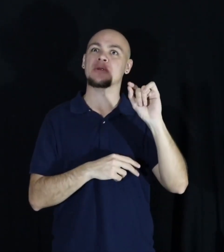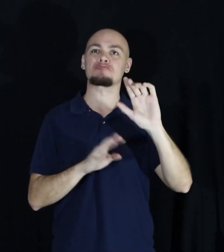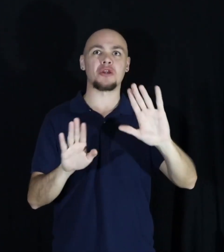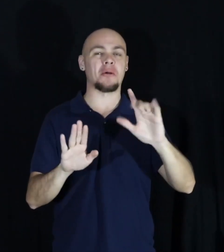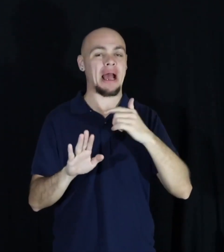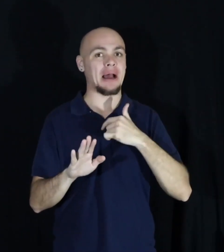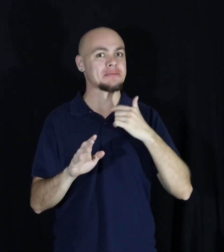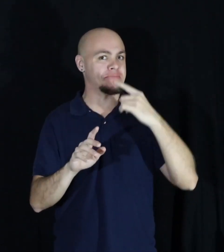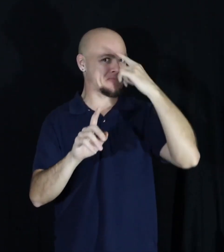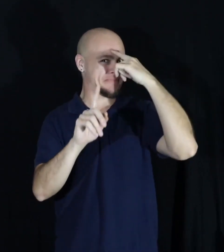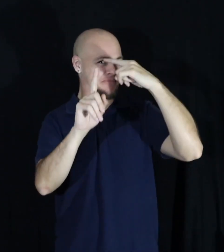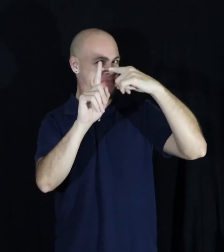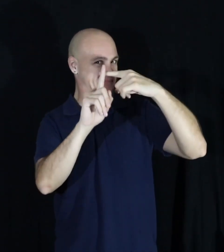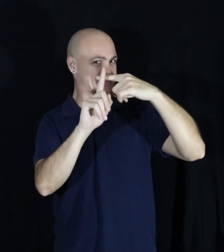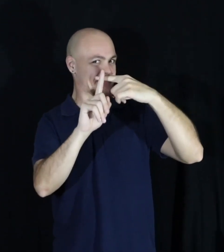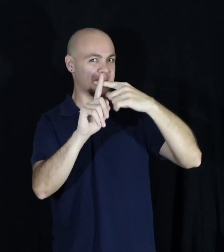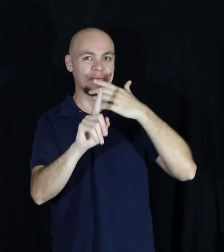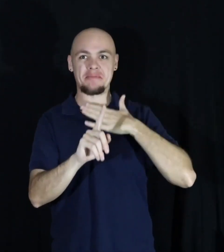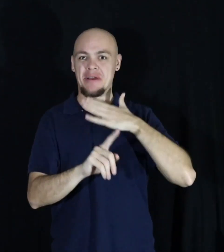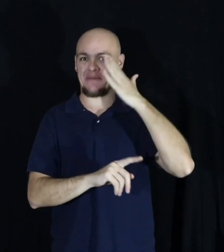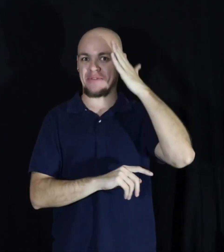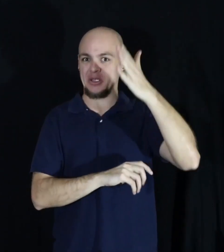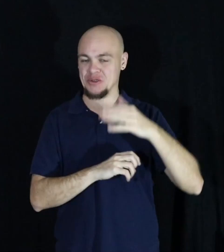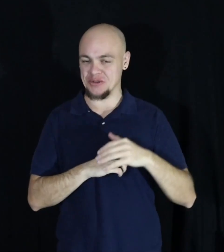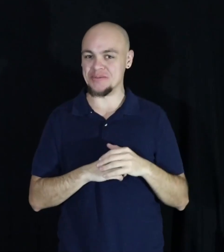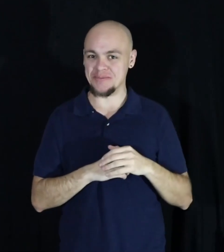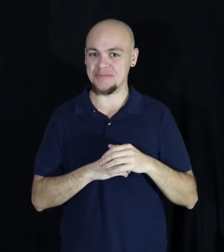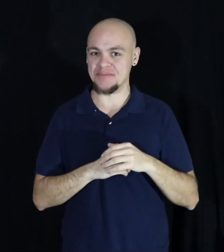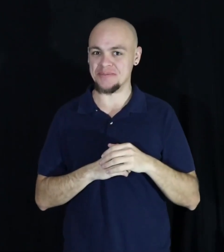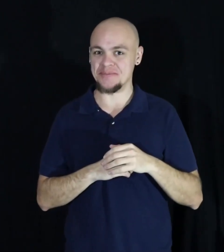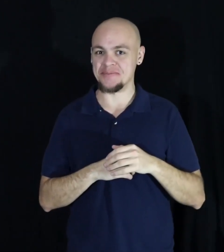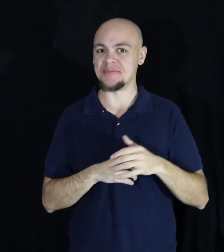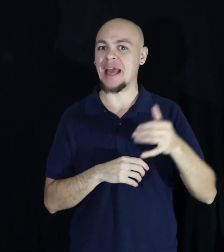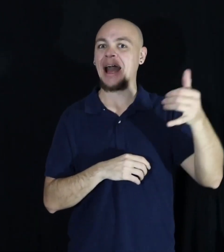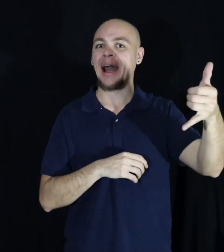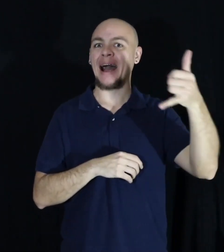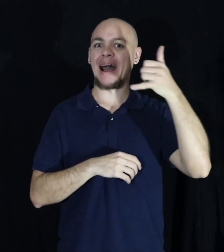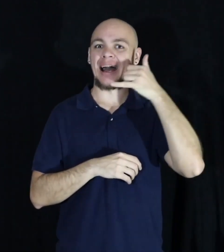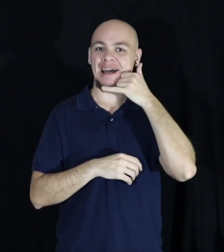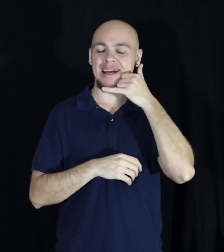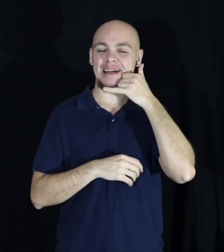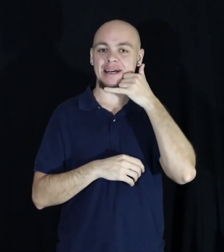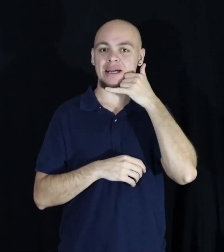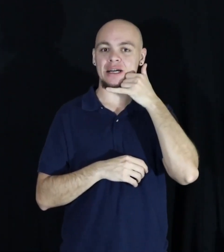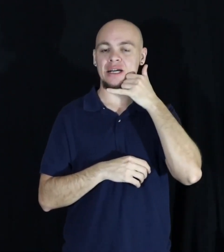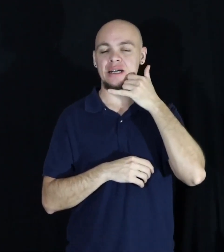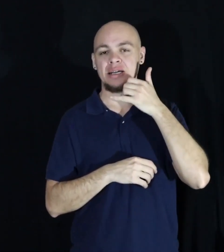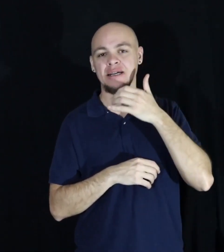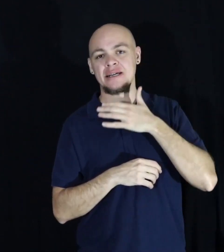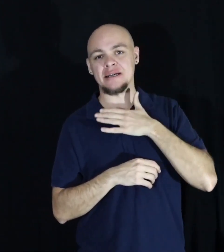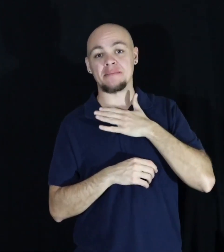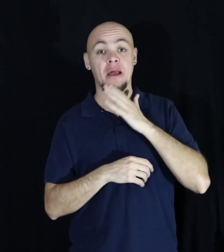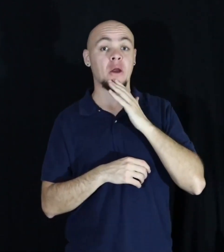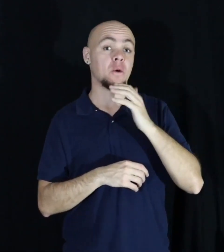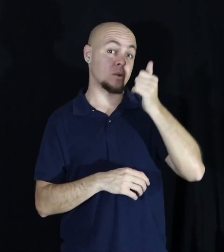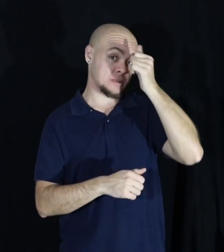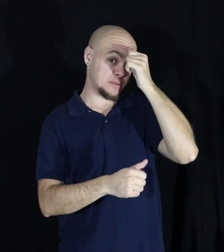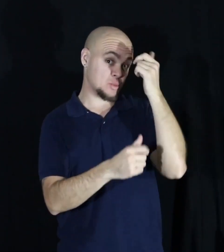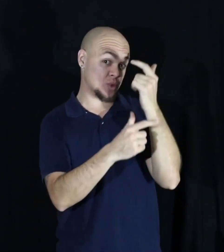genuinely optimistic about my future. And then I got a phone call that day. My oldest brother had